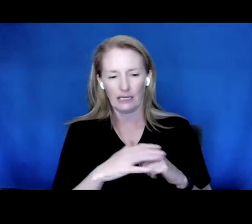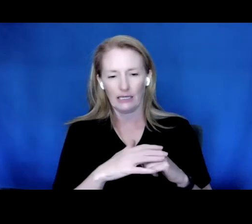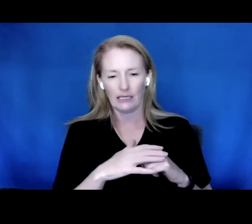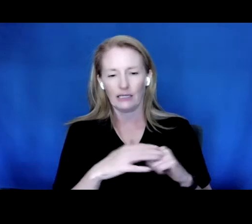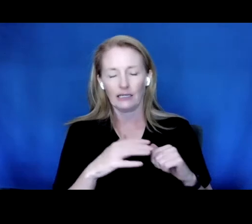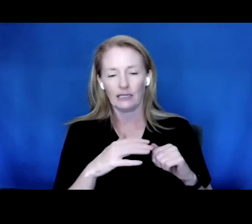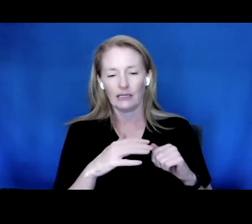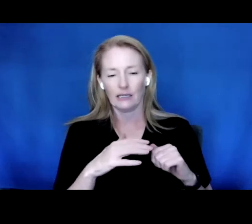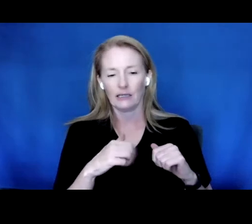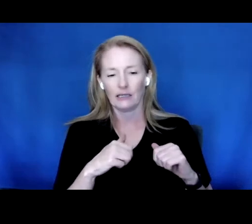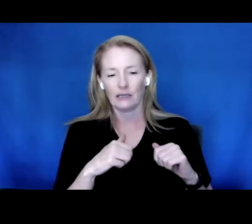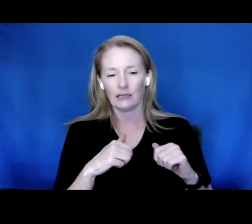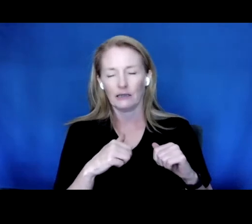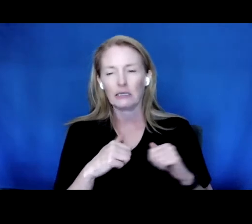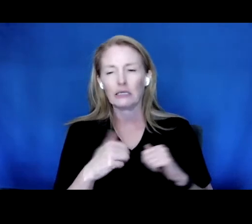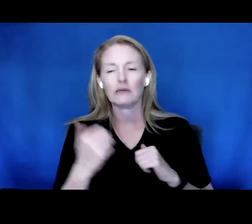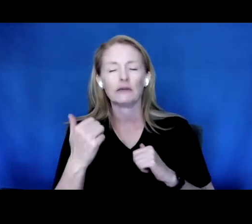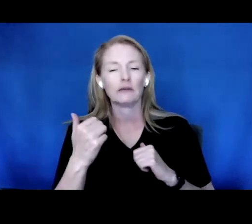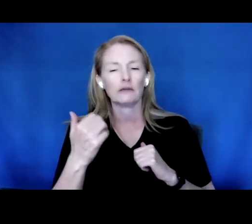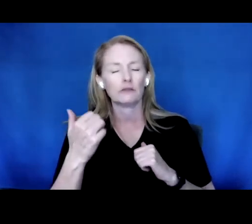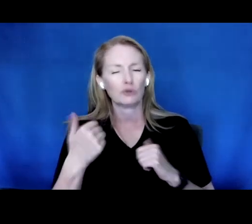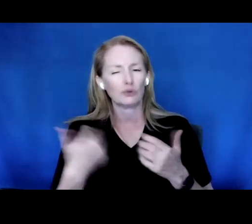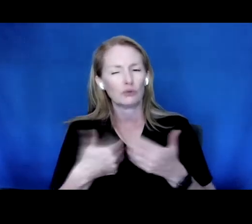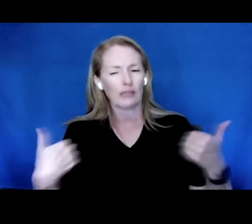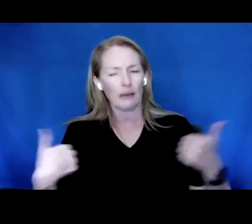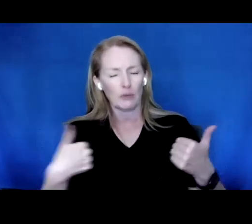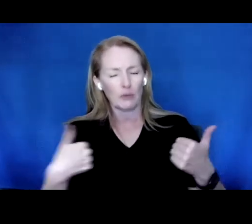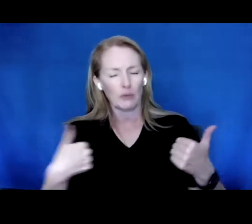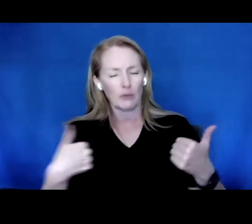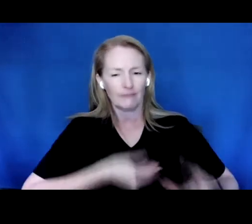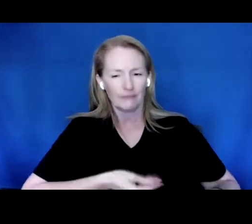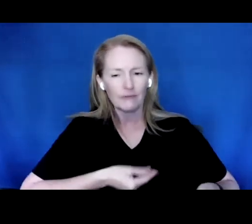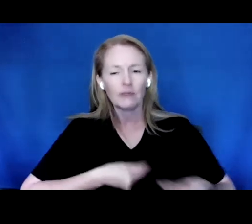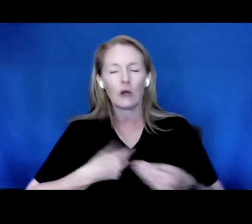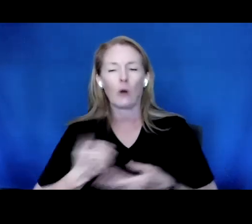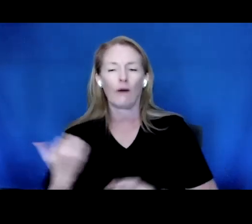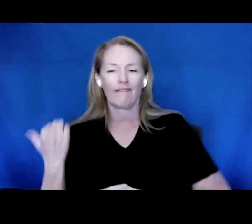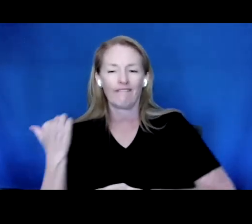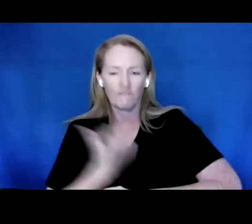of infants who suffered sleep-related deaths from Olga?